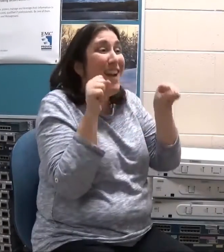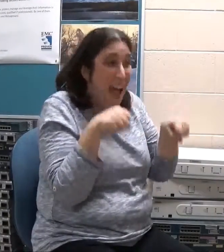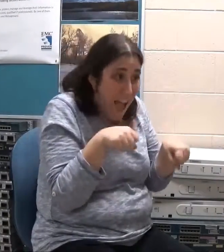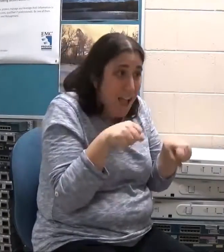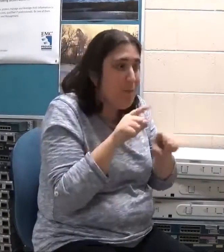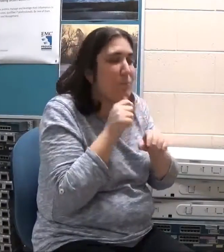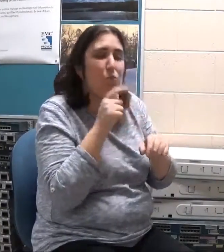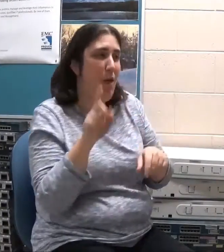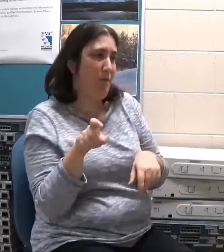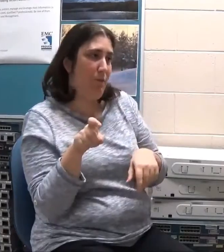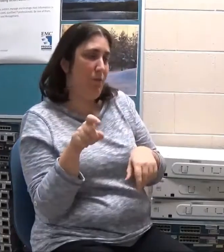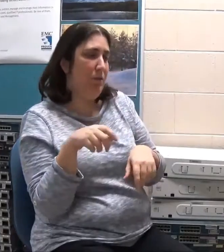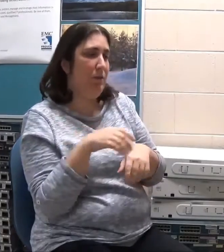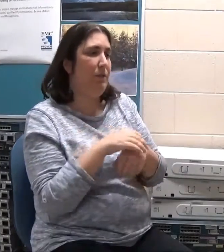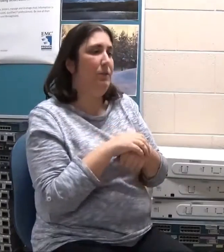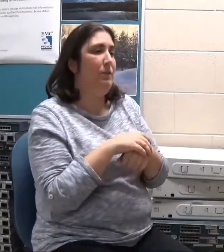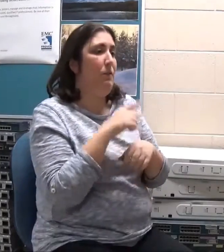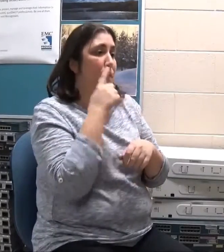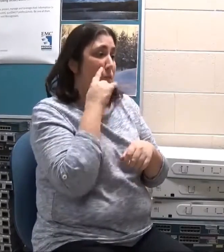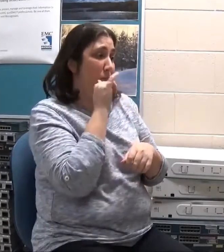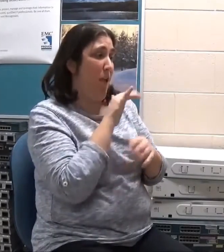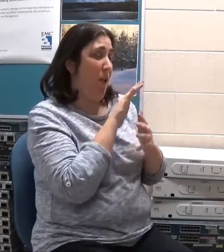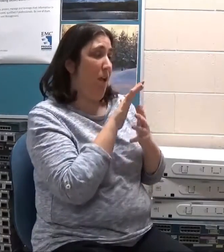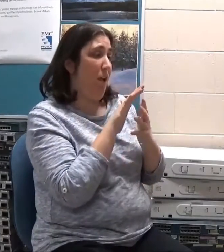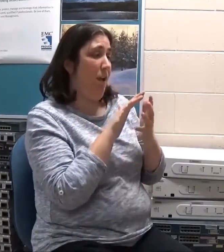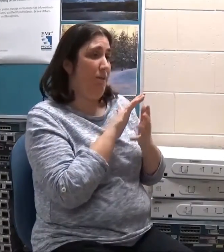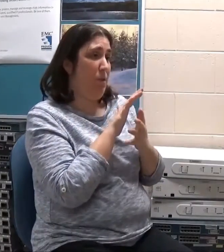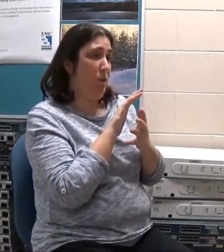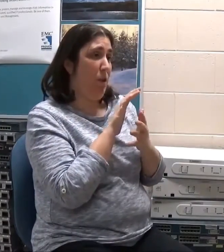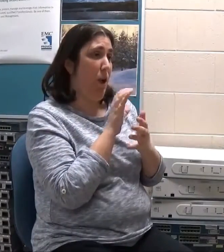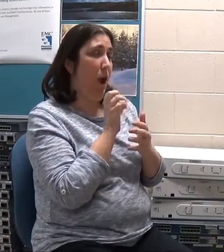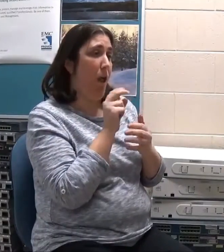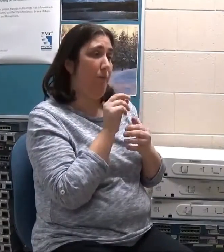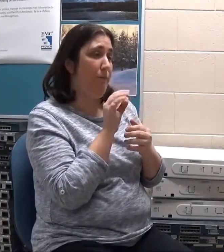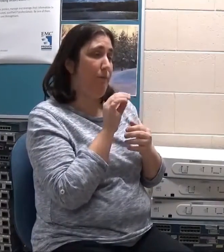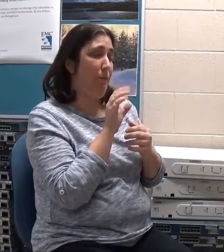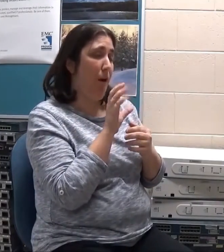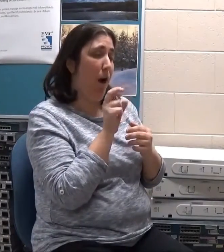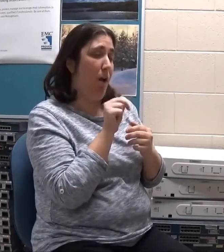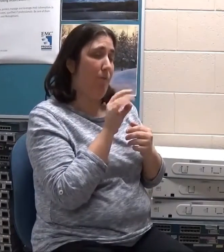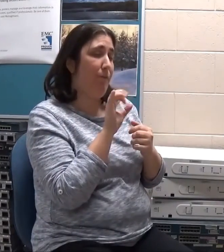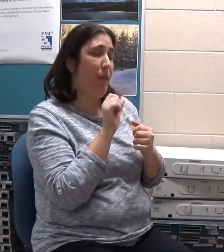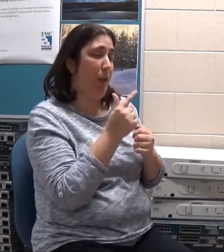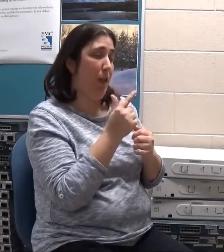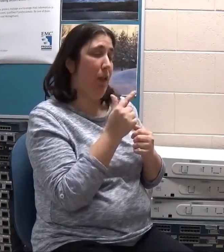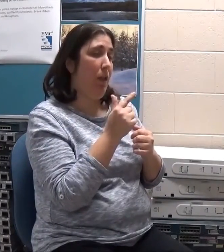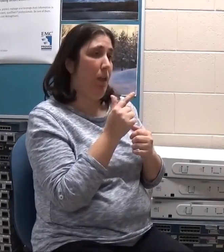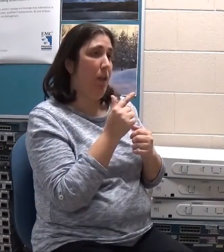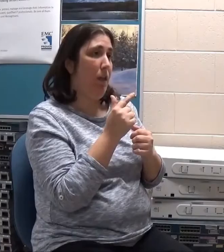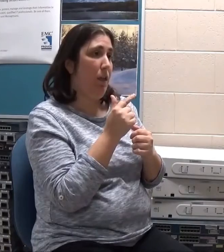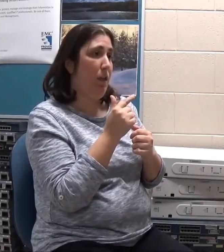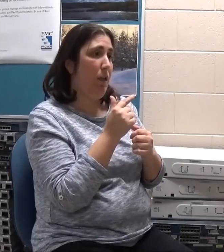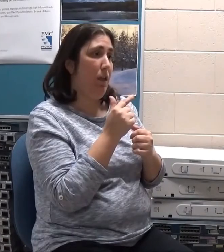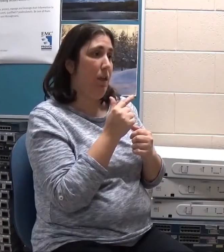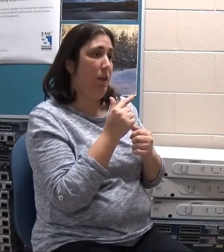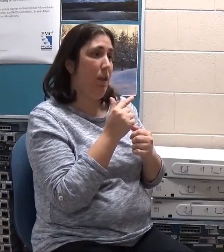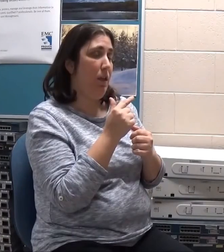our configuration, actually, under IP address, there is a no, which means the IP address is not